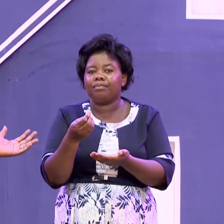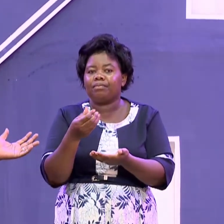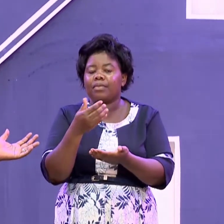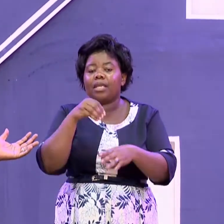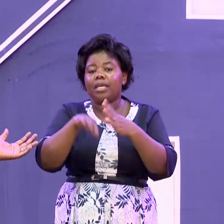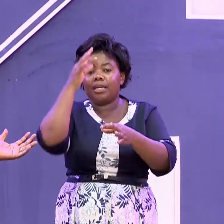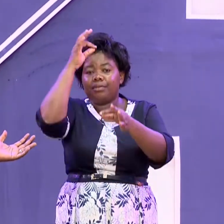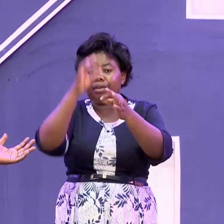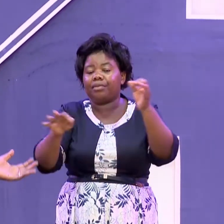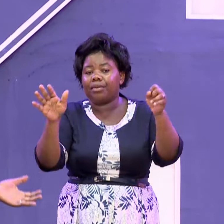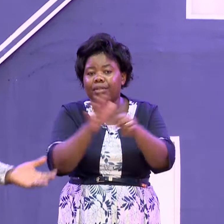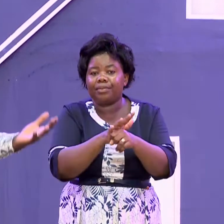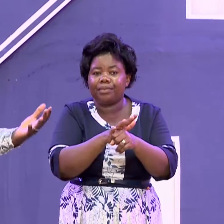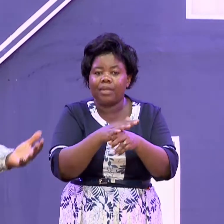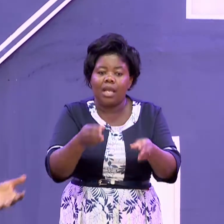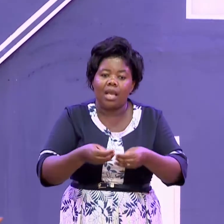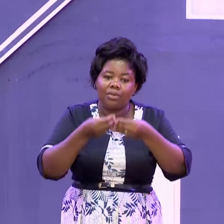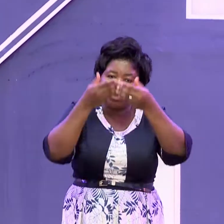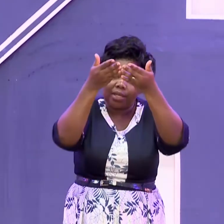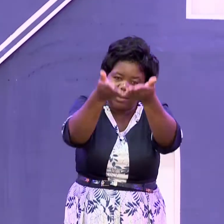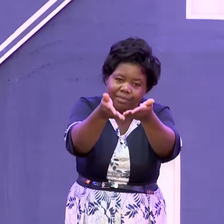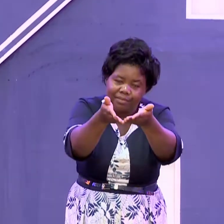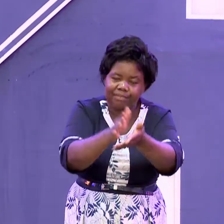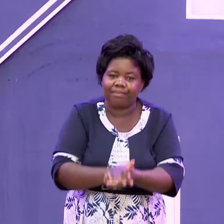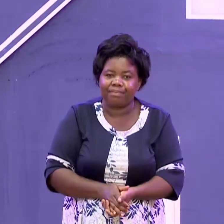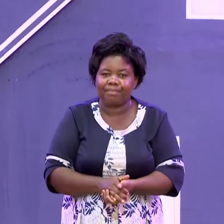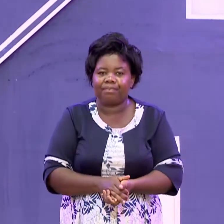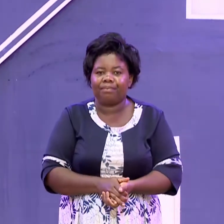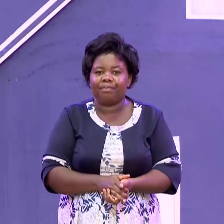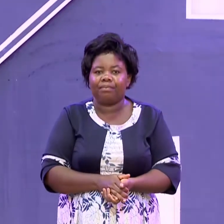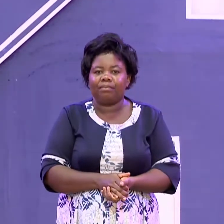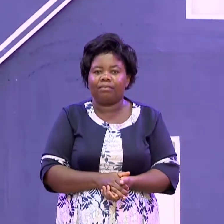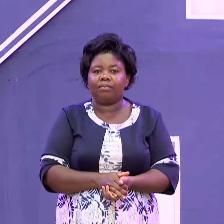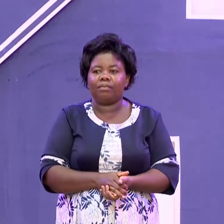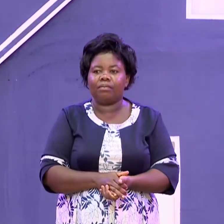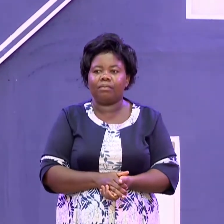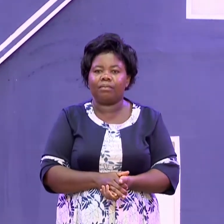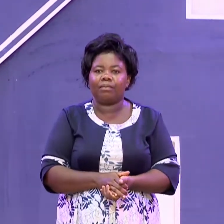money in faithfulness, and we gave it.